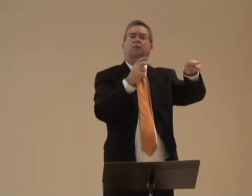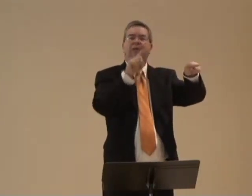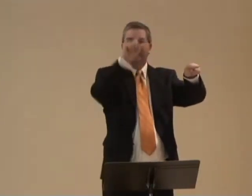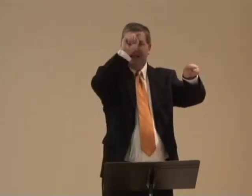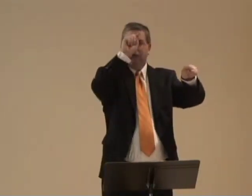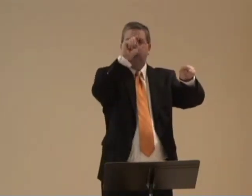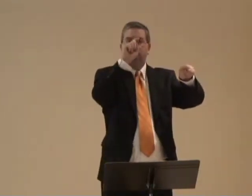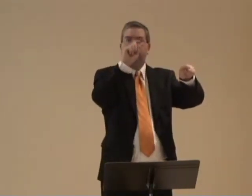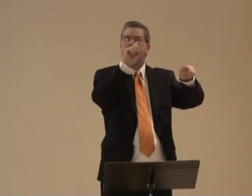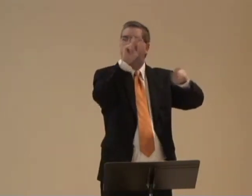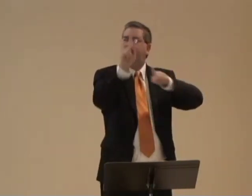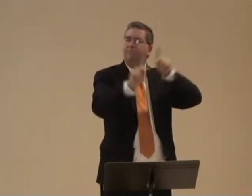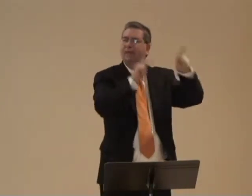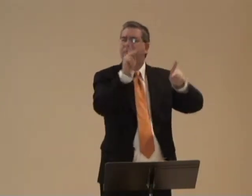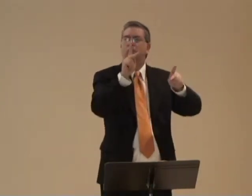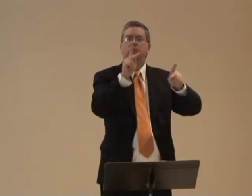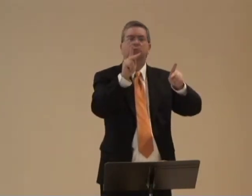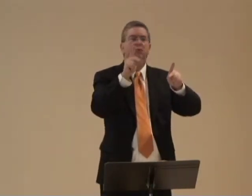Joseph had a dream